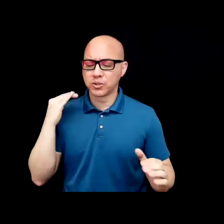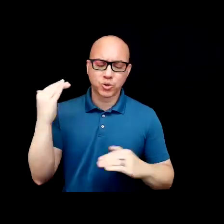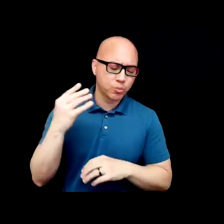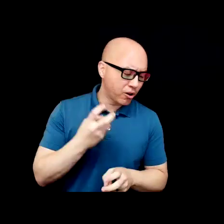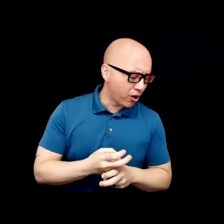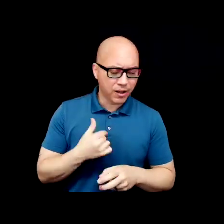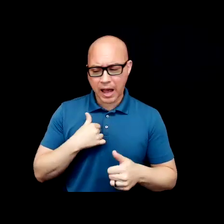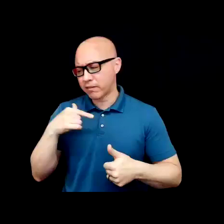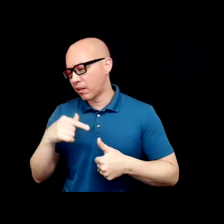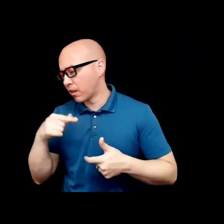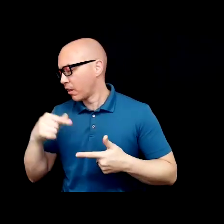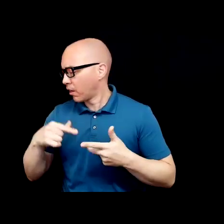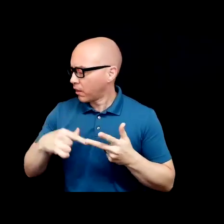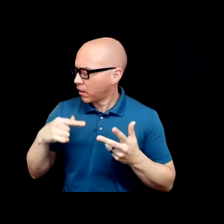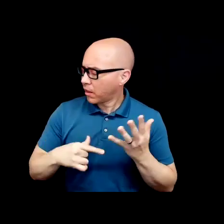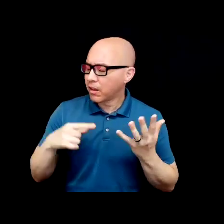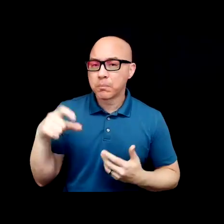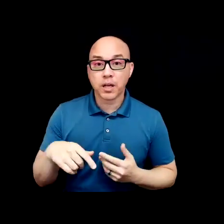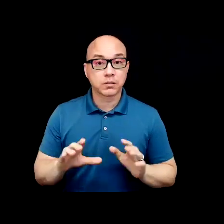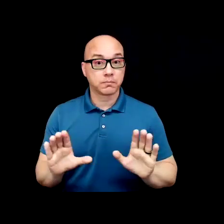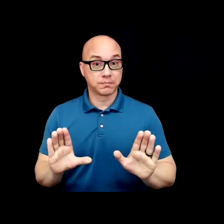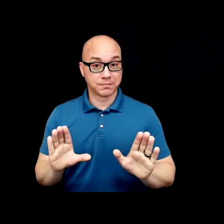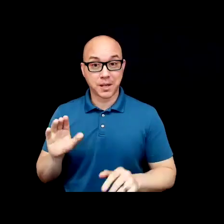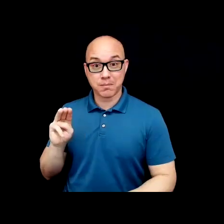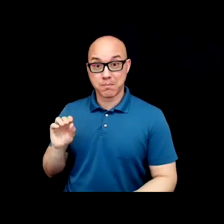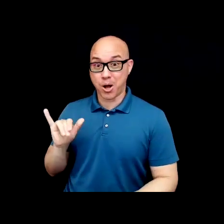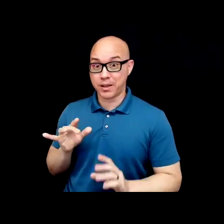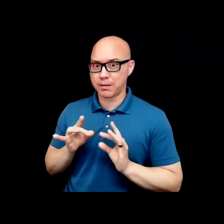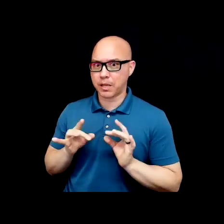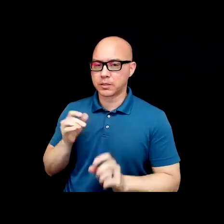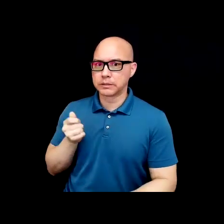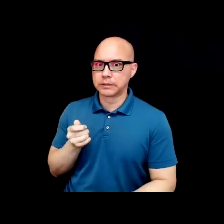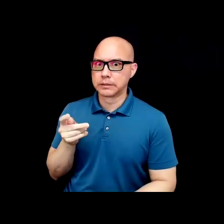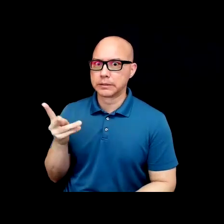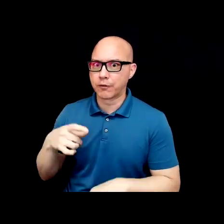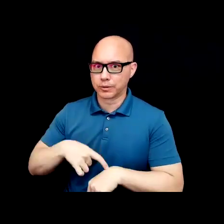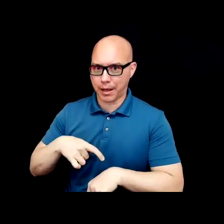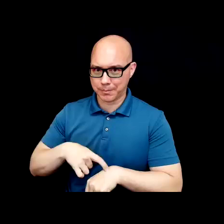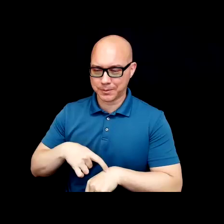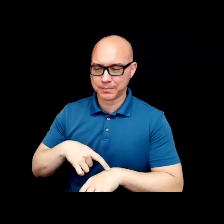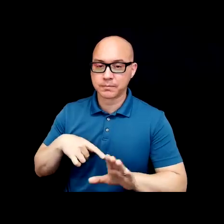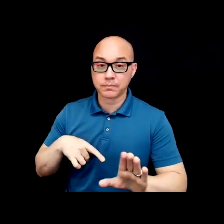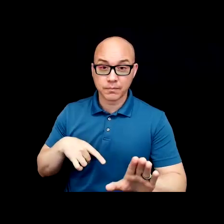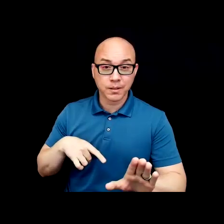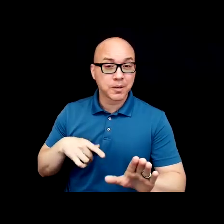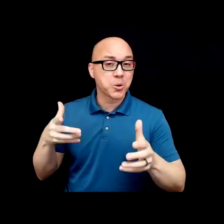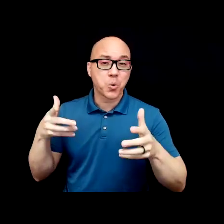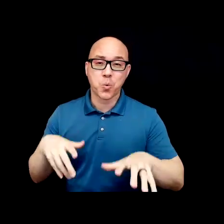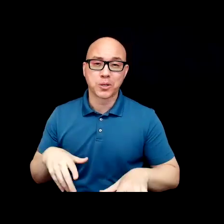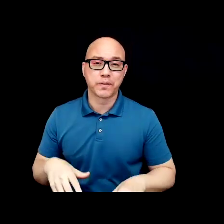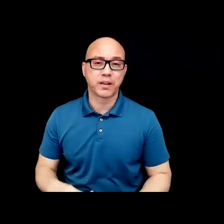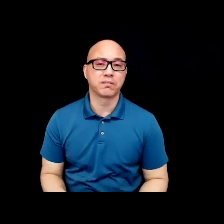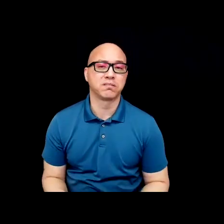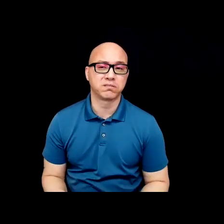have to do this and I have to do that. And of course, Molly has said it several times, but before you hang up the dream